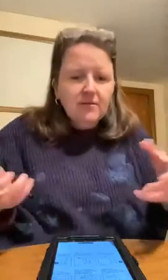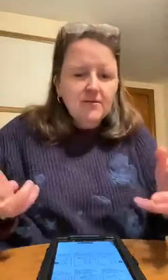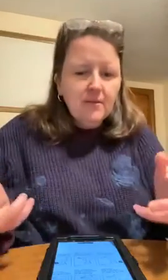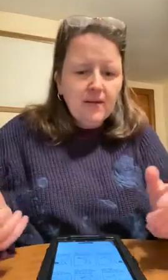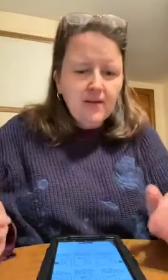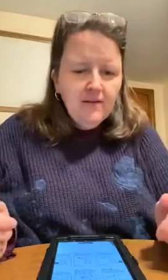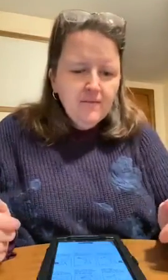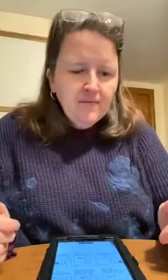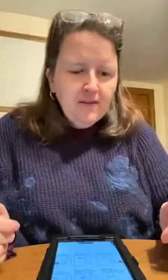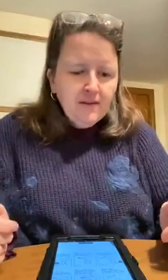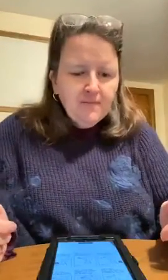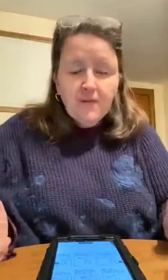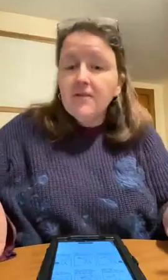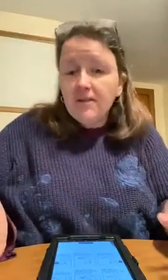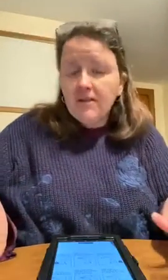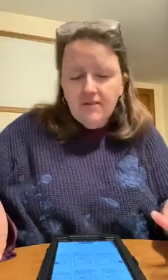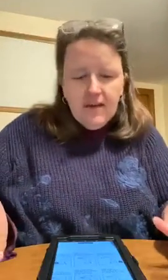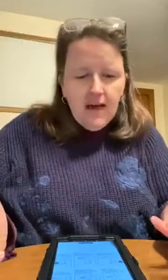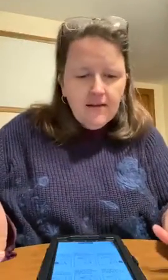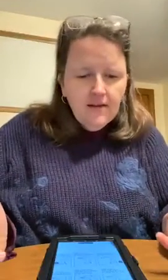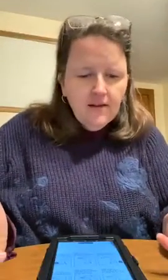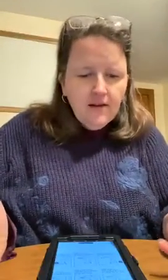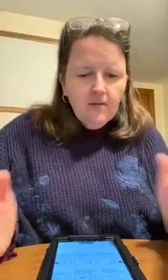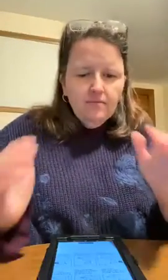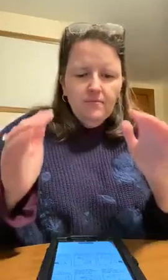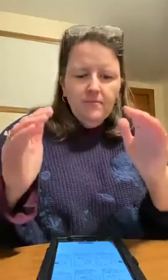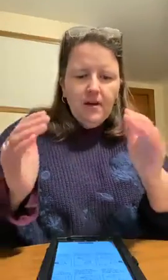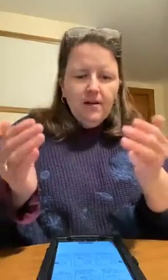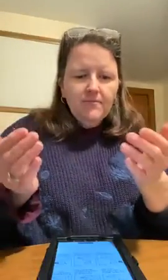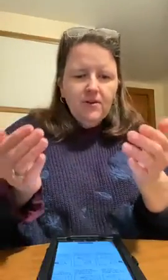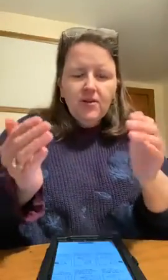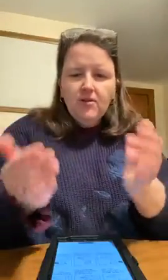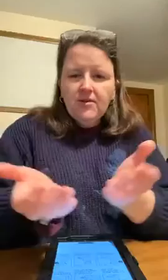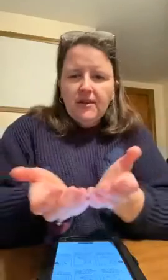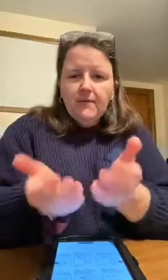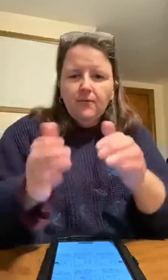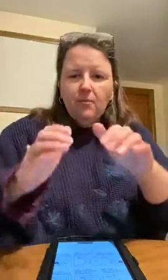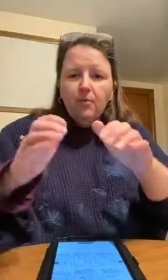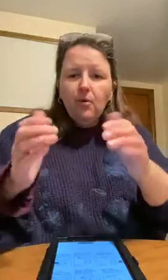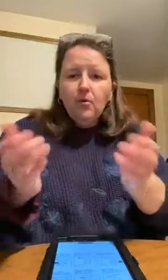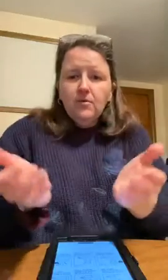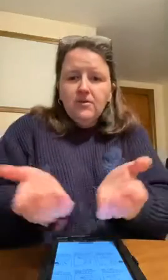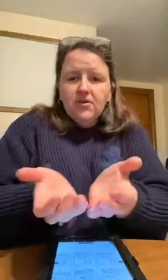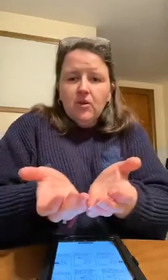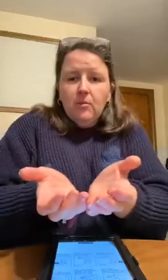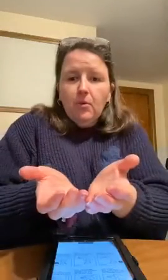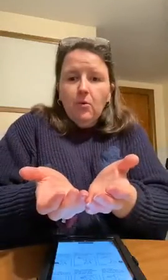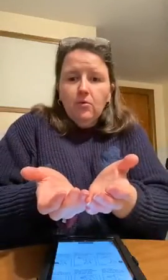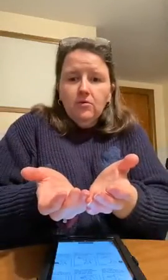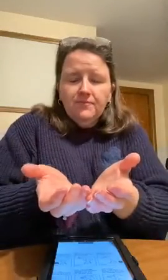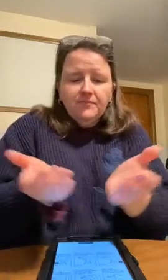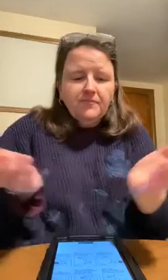something, you know. So you can do that. You can use it for a bowl, to show a bowl.